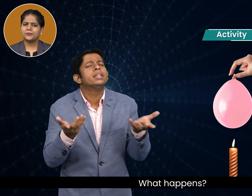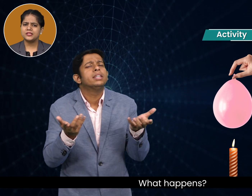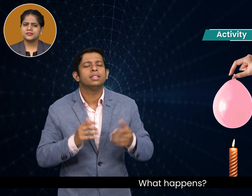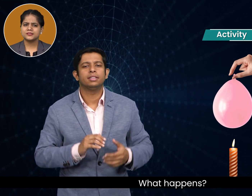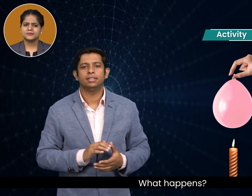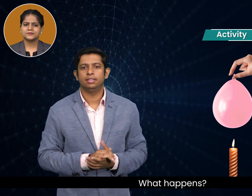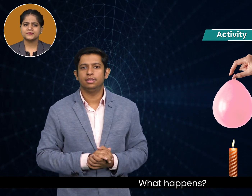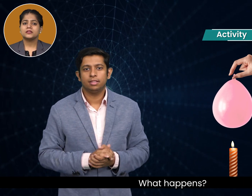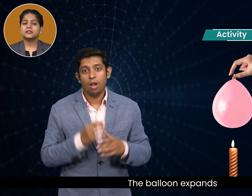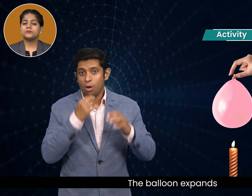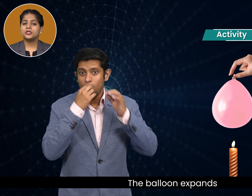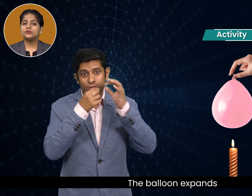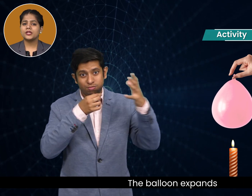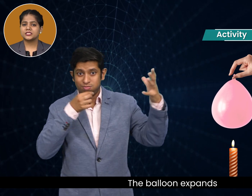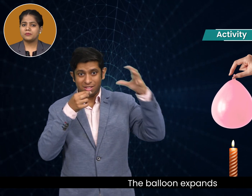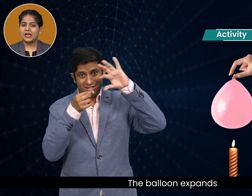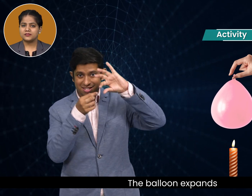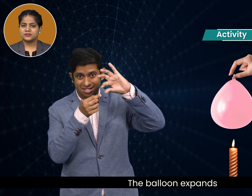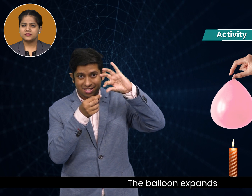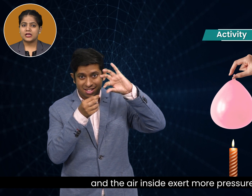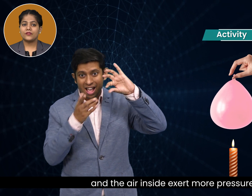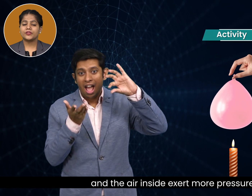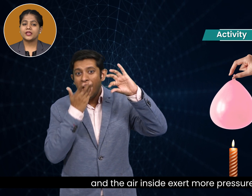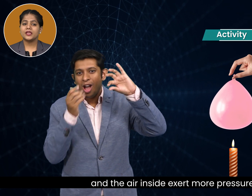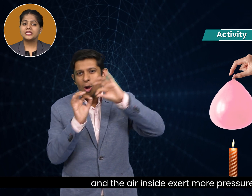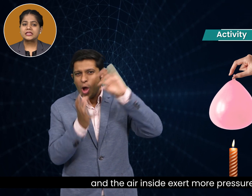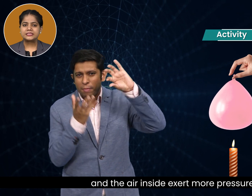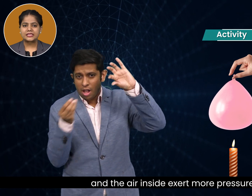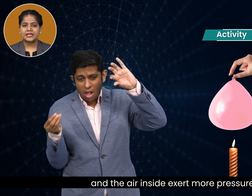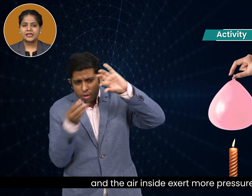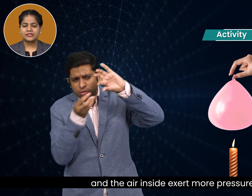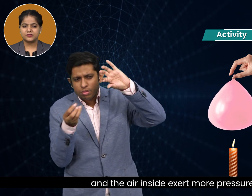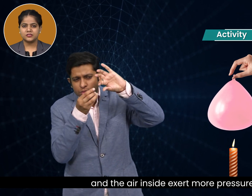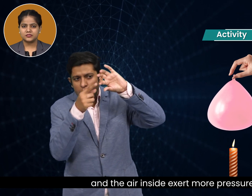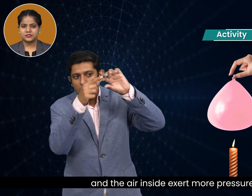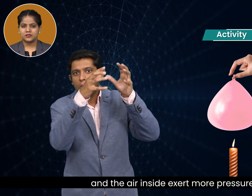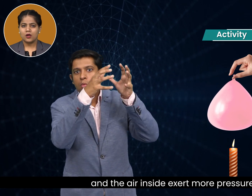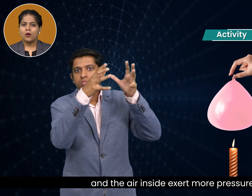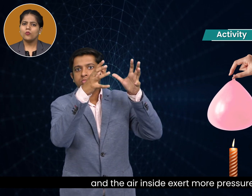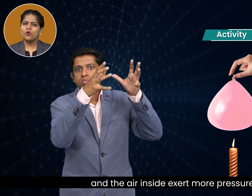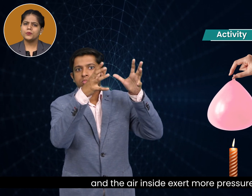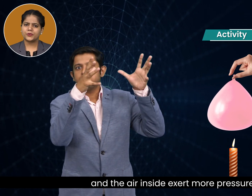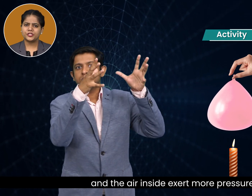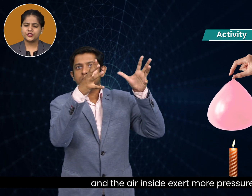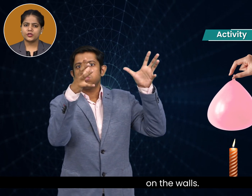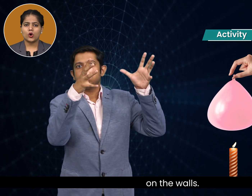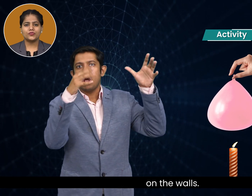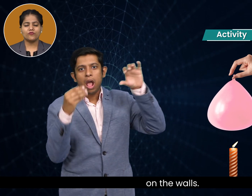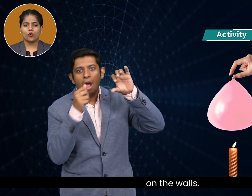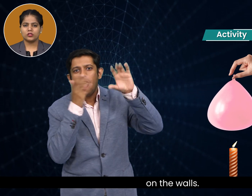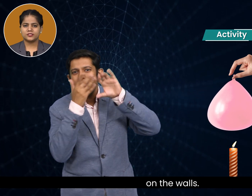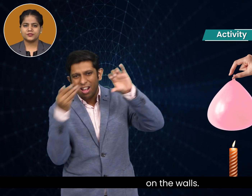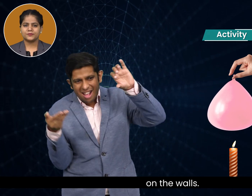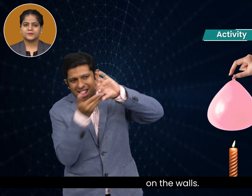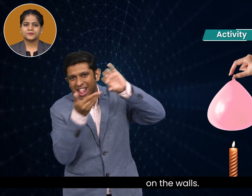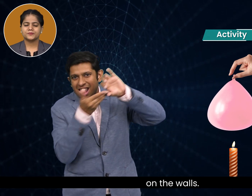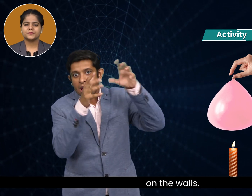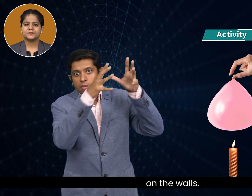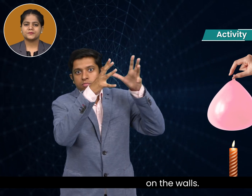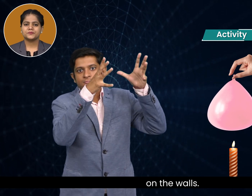What happens? The balloon expands and the air inside exerts more pressure on the